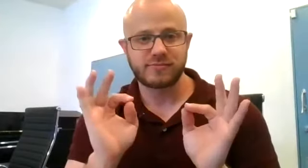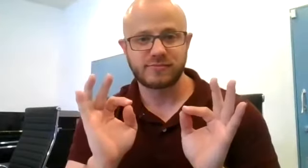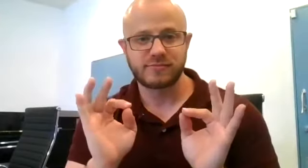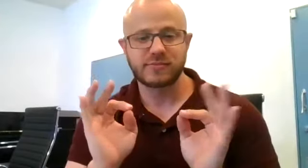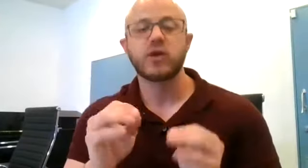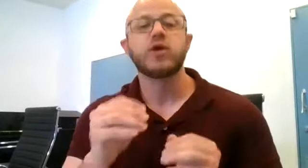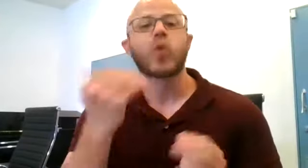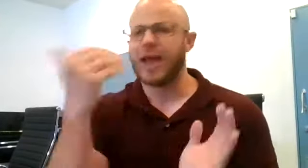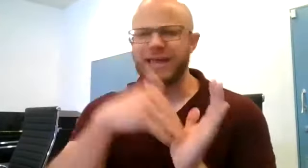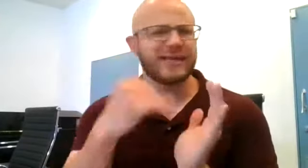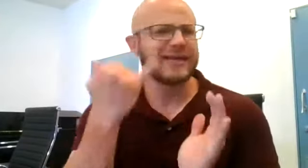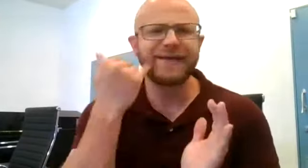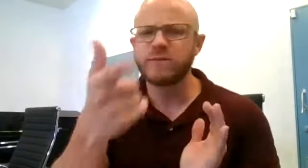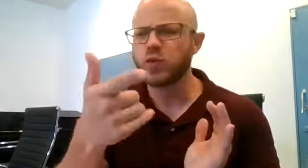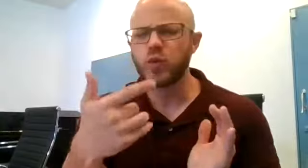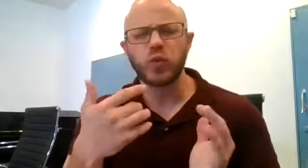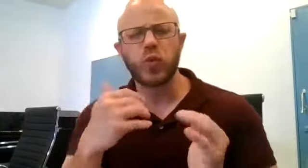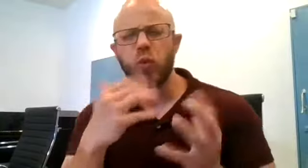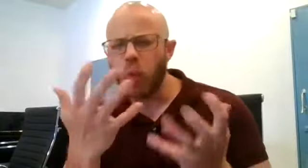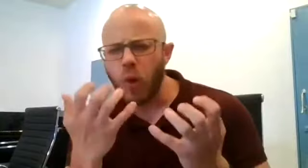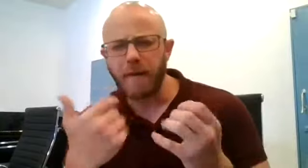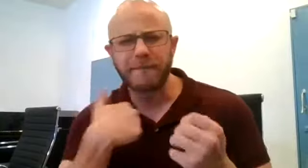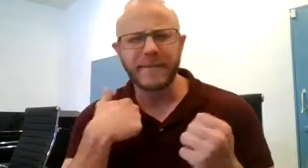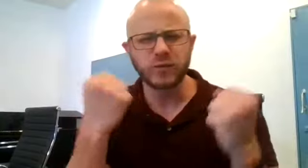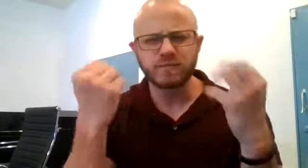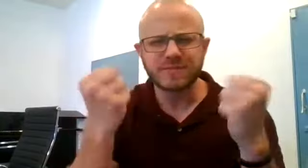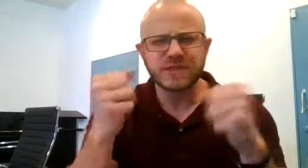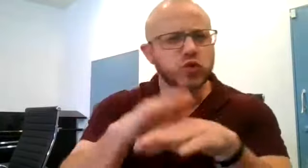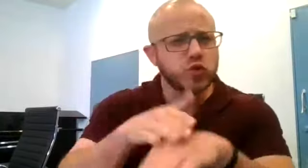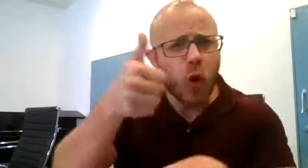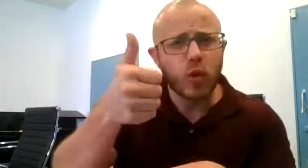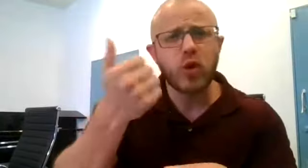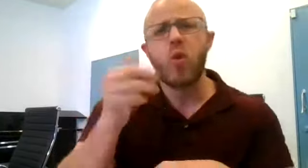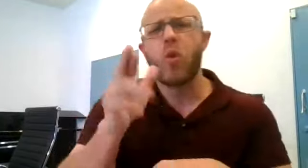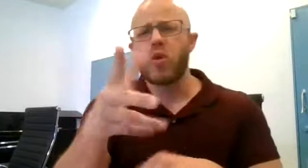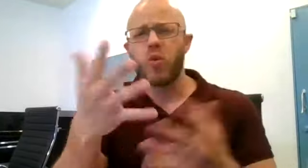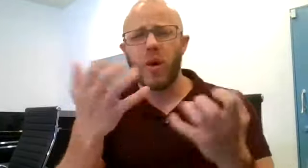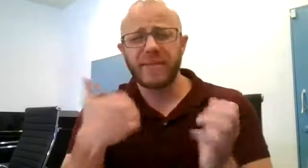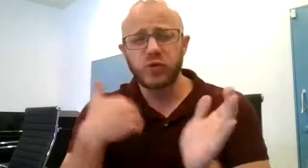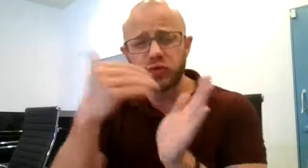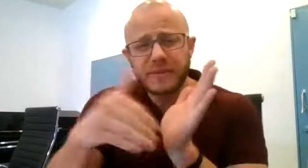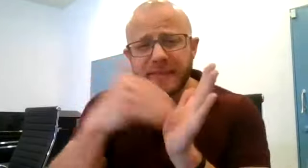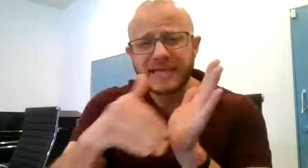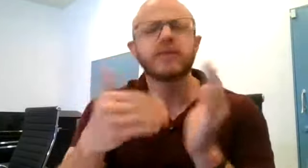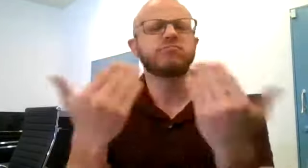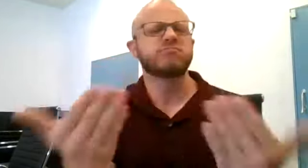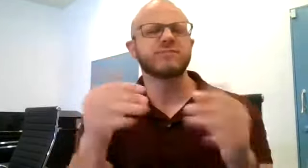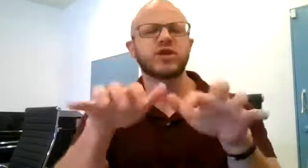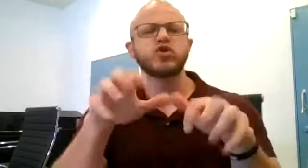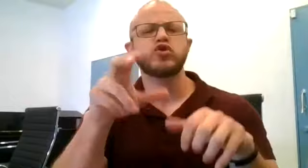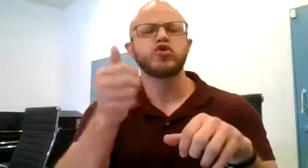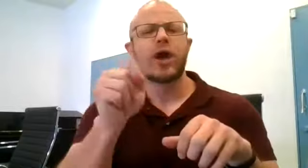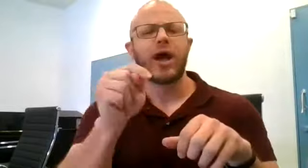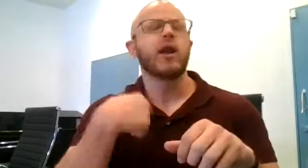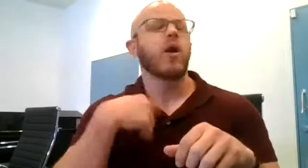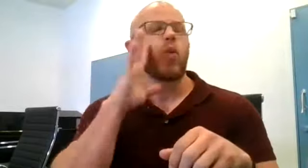Got it? So again, if you want me to sign it slower or you want me to repeat it, go ahead and put it